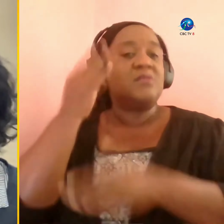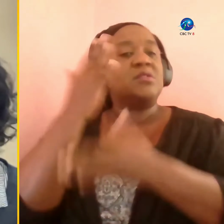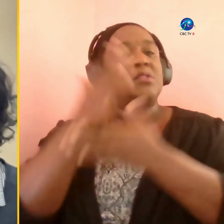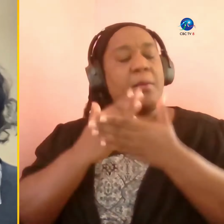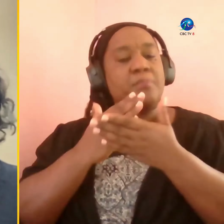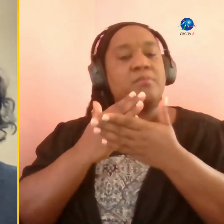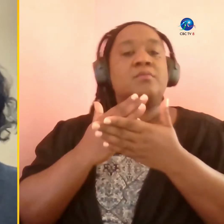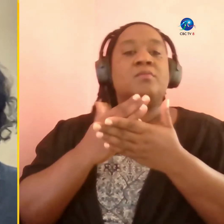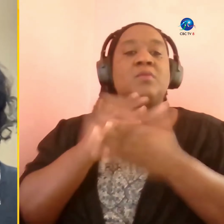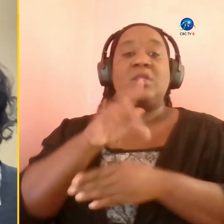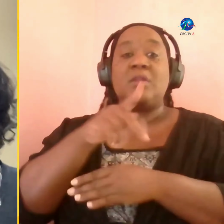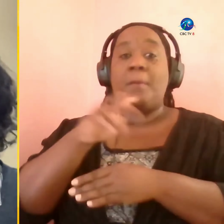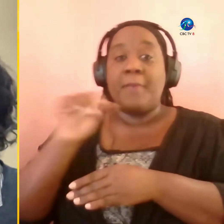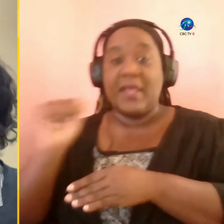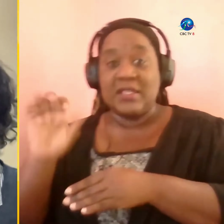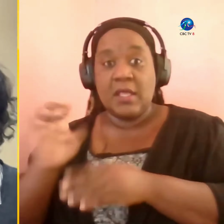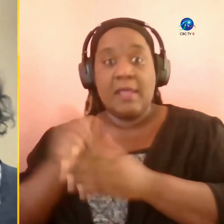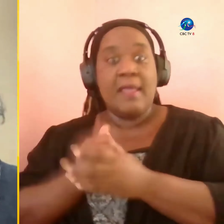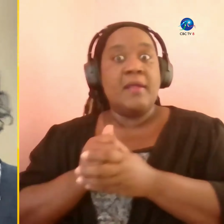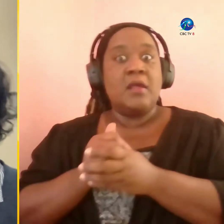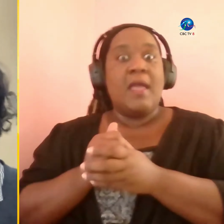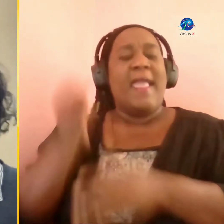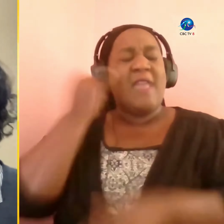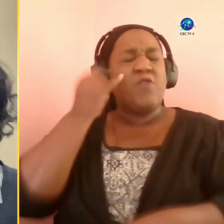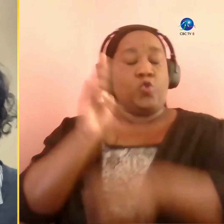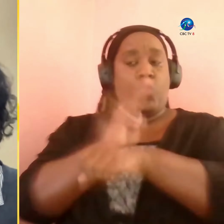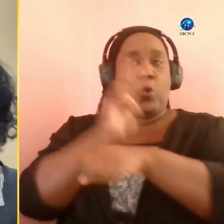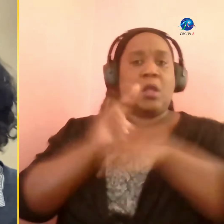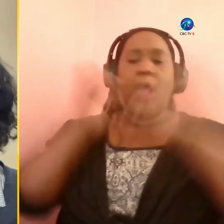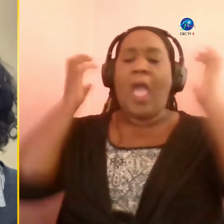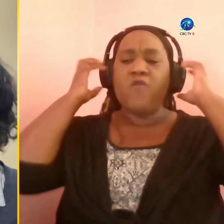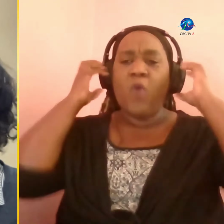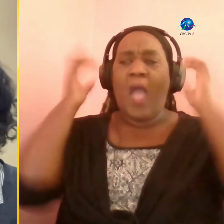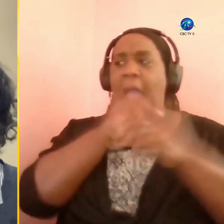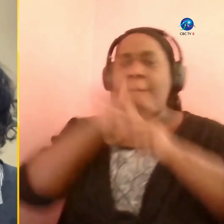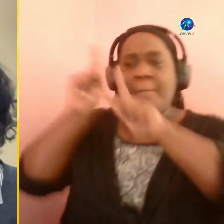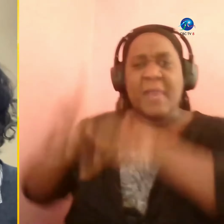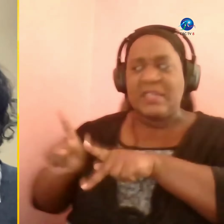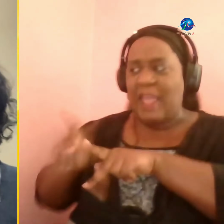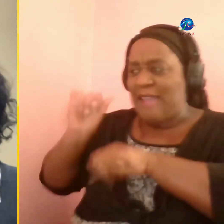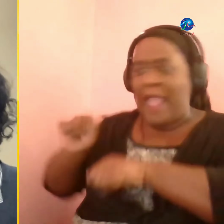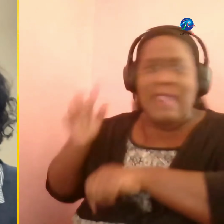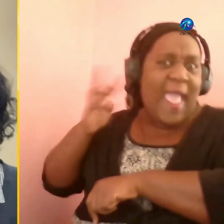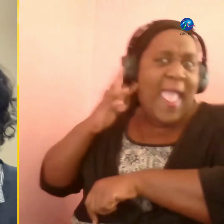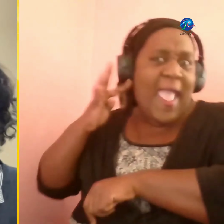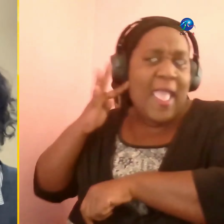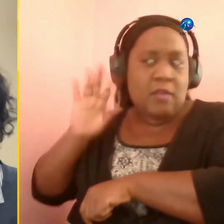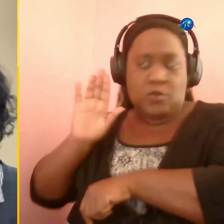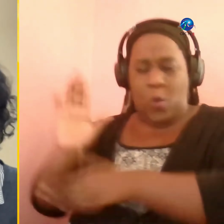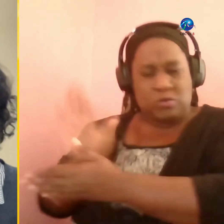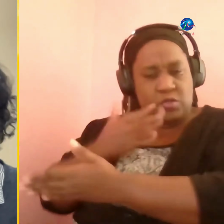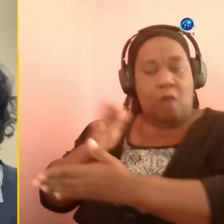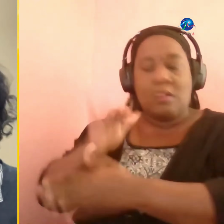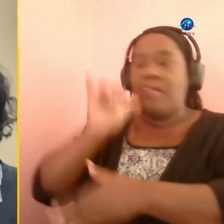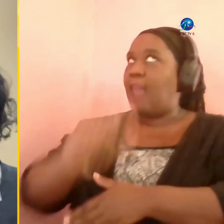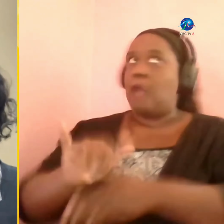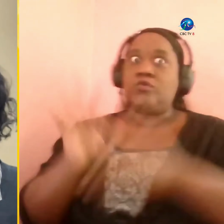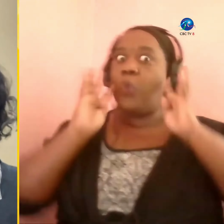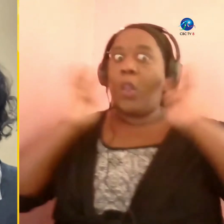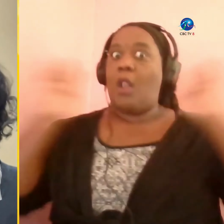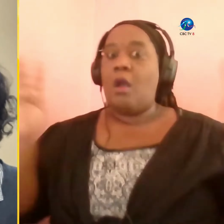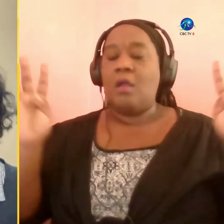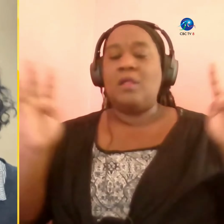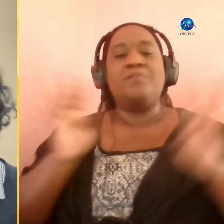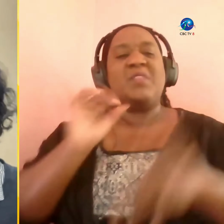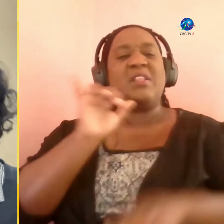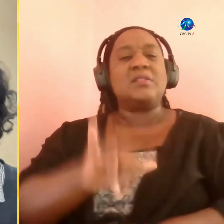if the person next to you can sing along to the song, it's already way too loud. But yeah, it's mainly giving your